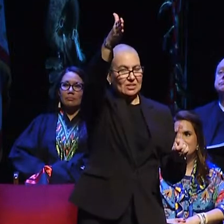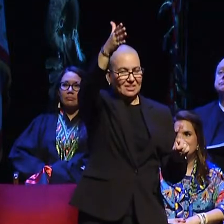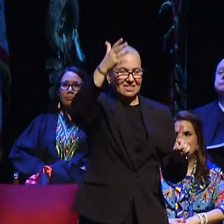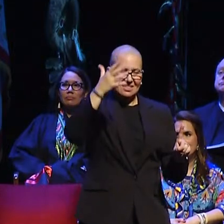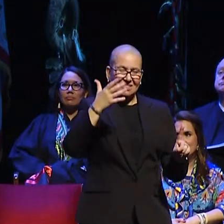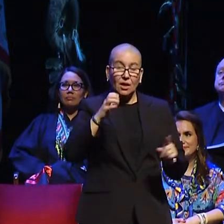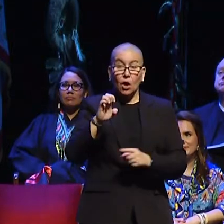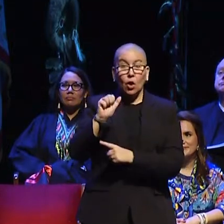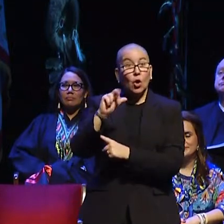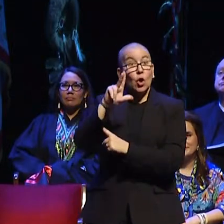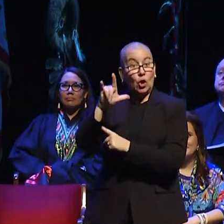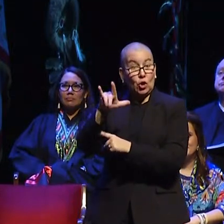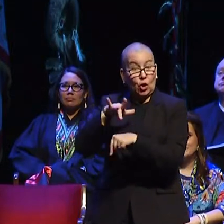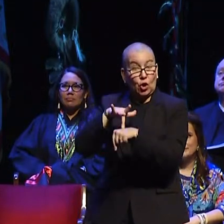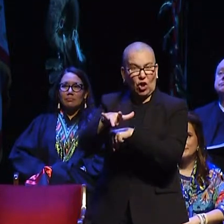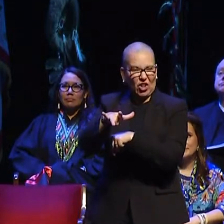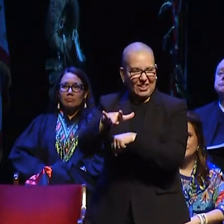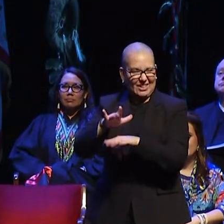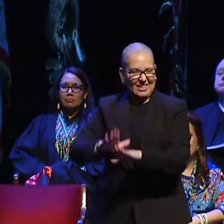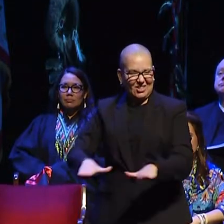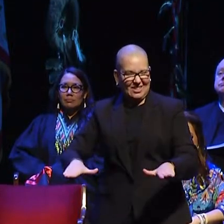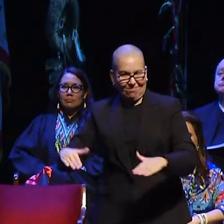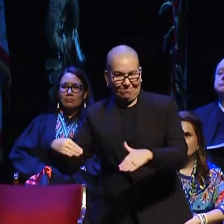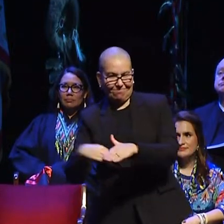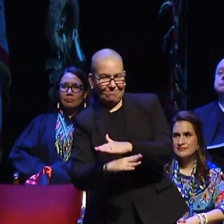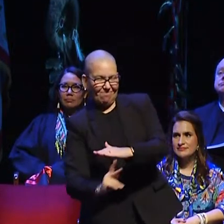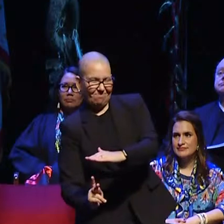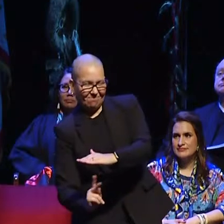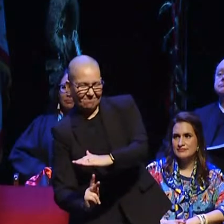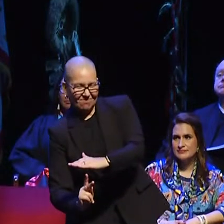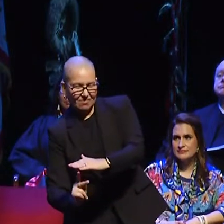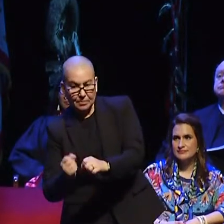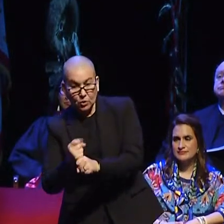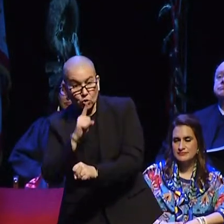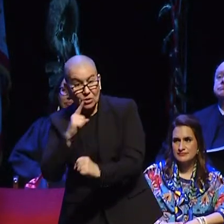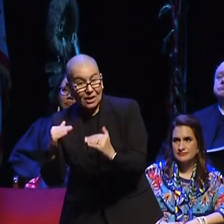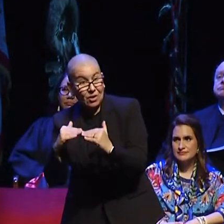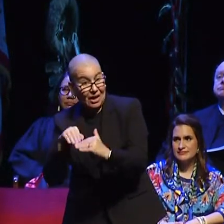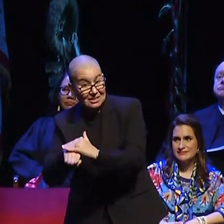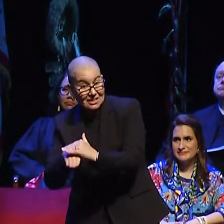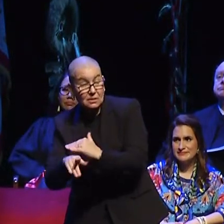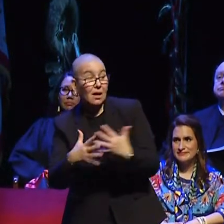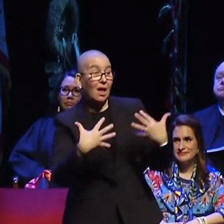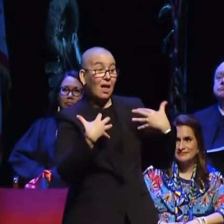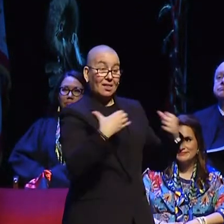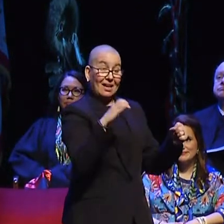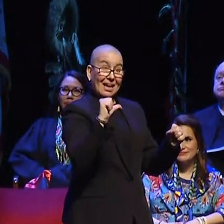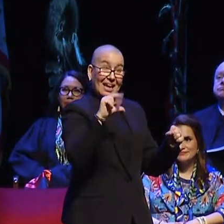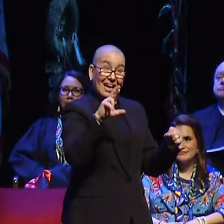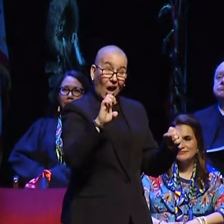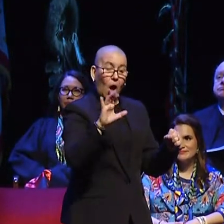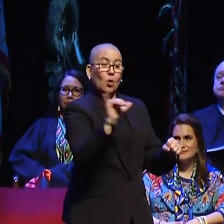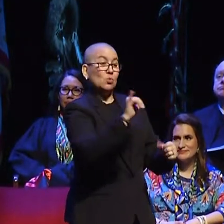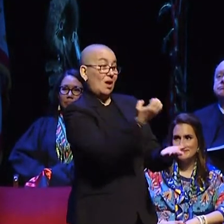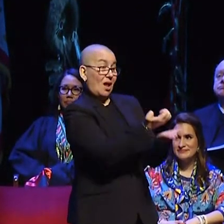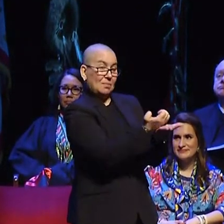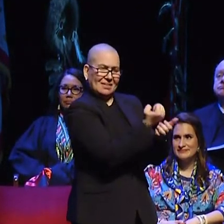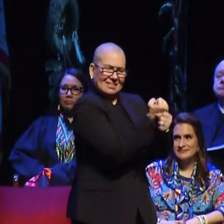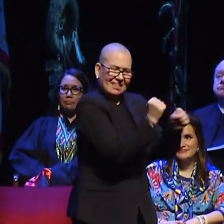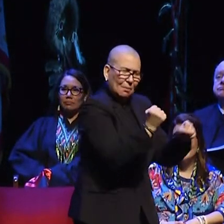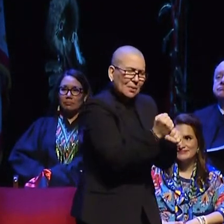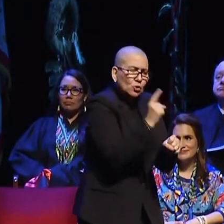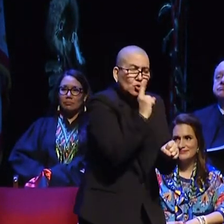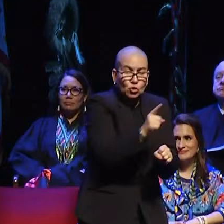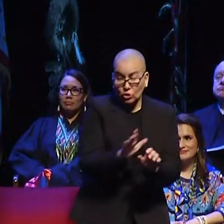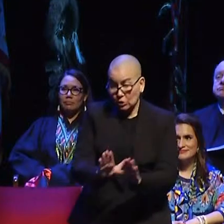education, access to health care, and economic security help set a positive course on their young lives. My mission as governor is